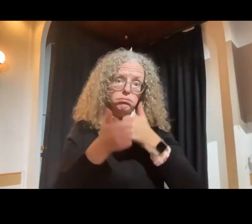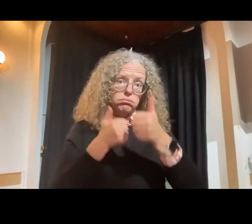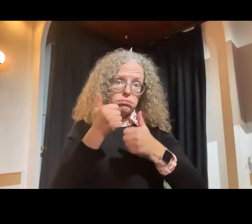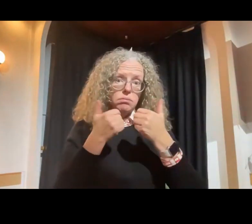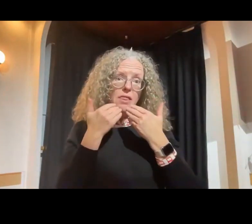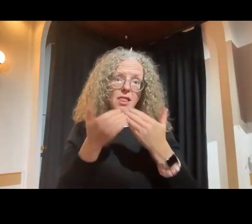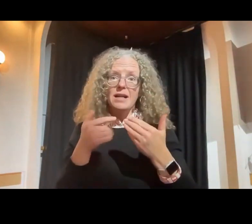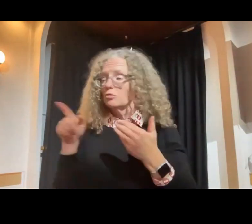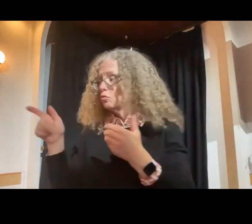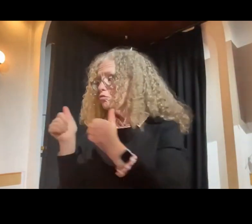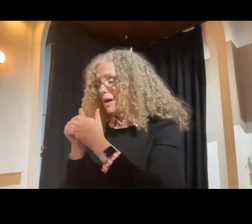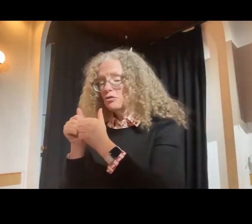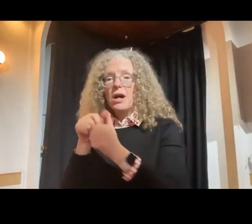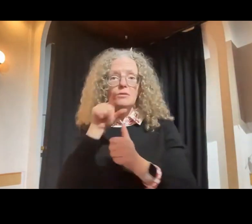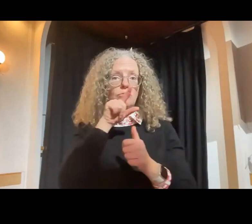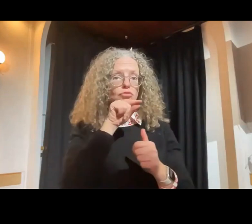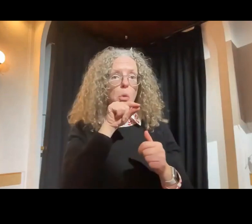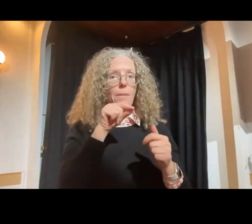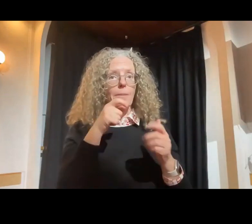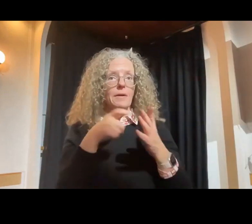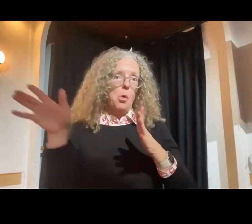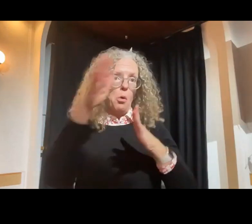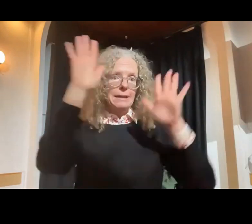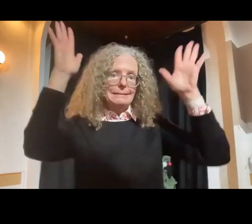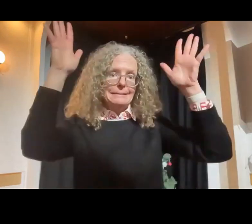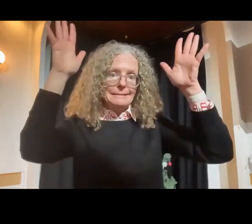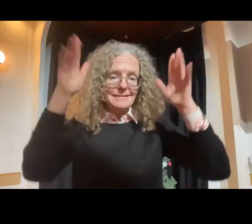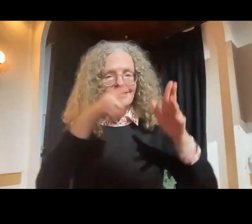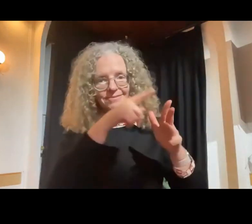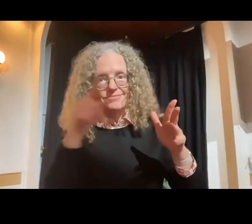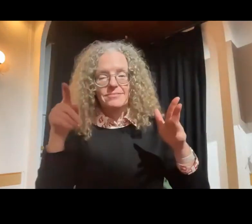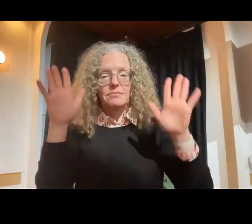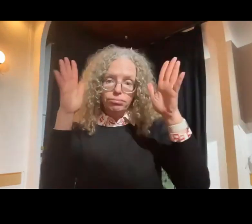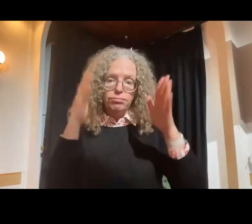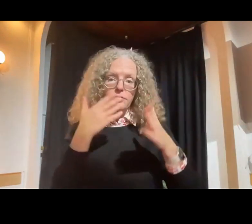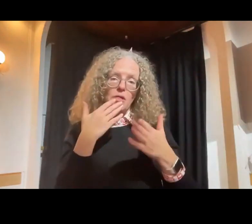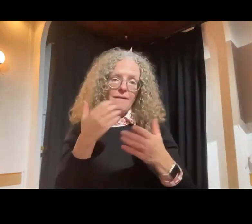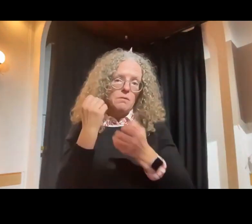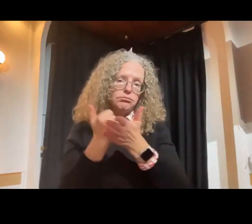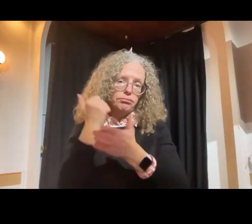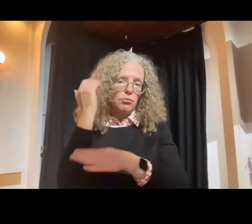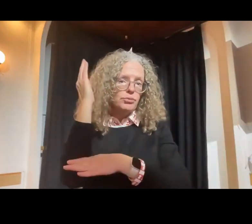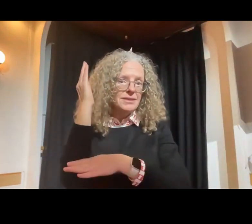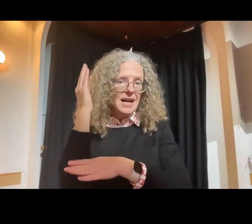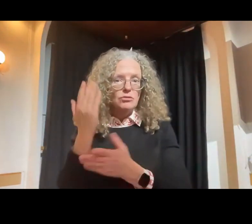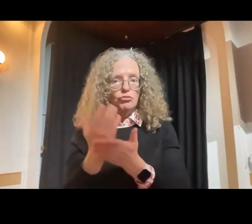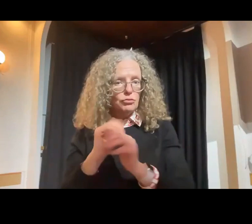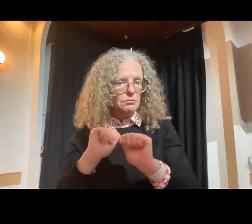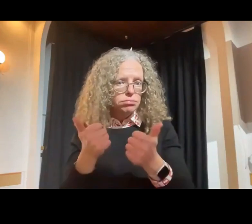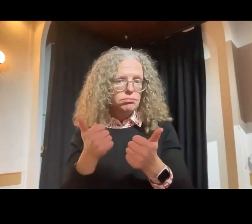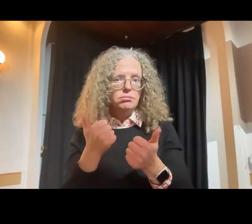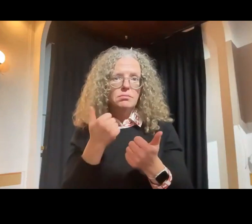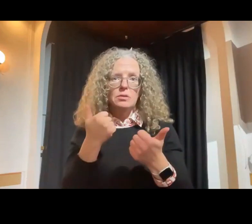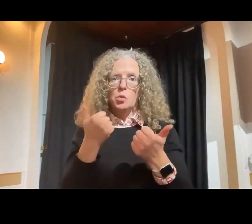well, thank you very much to both Rob and Rachel for their presentation tonight. Everyone in the room is sharing